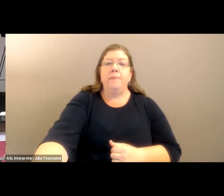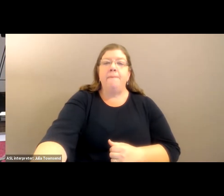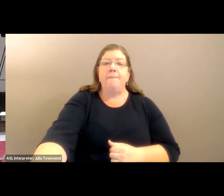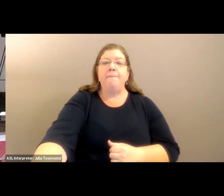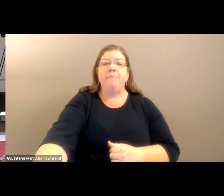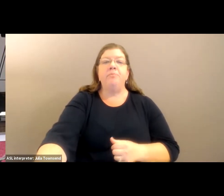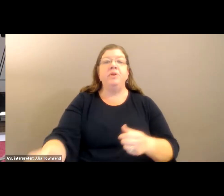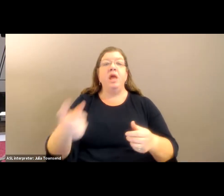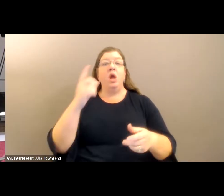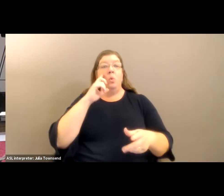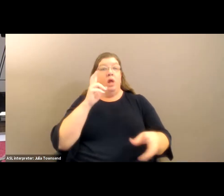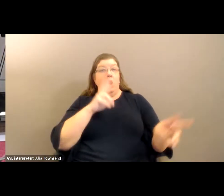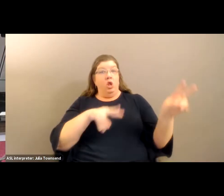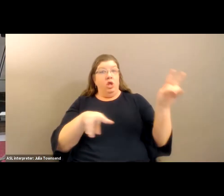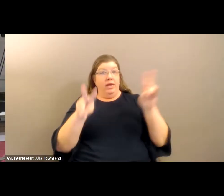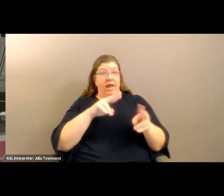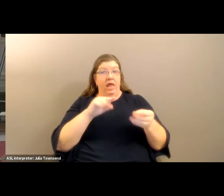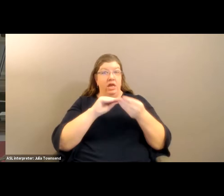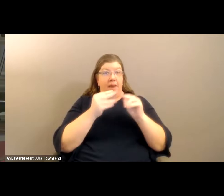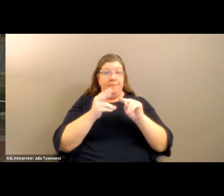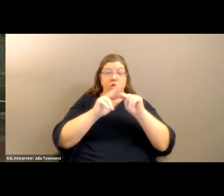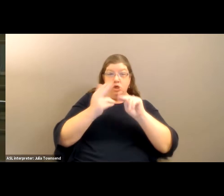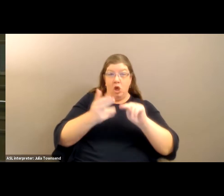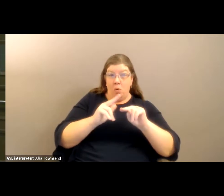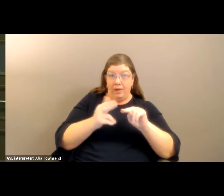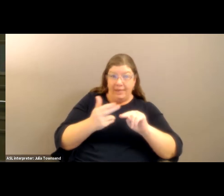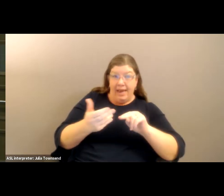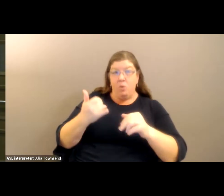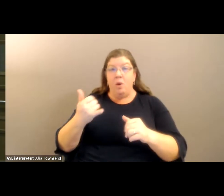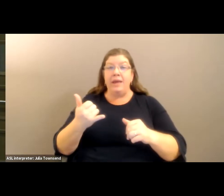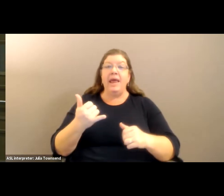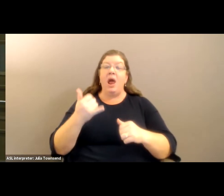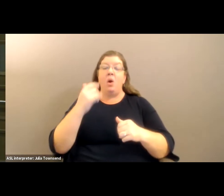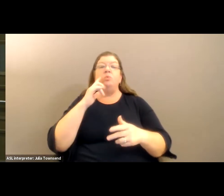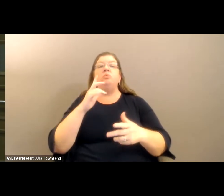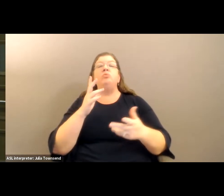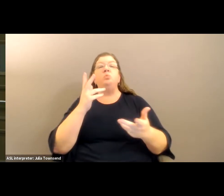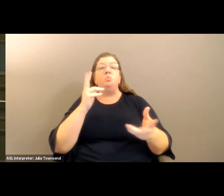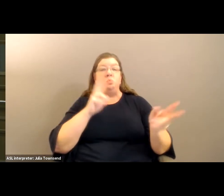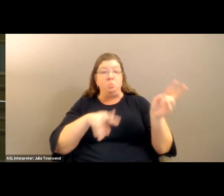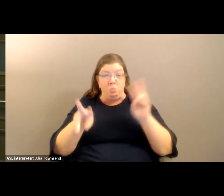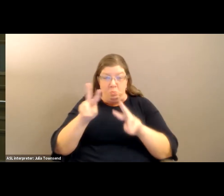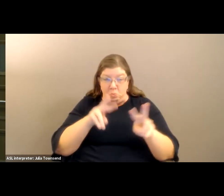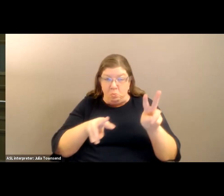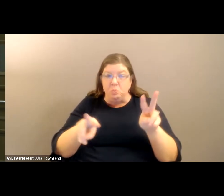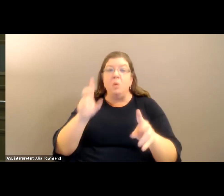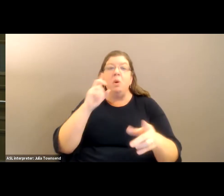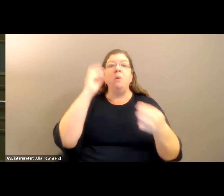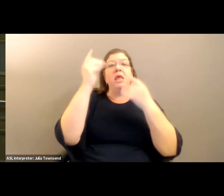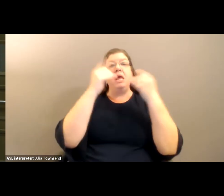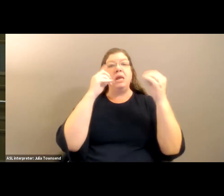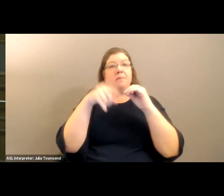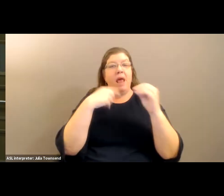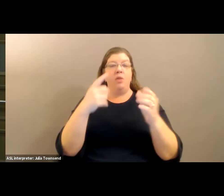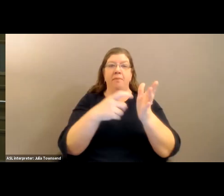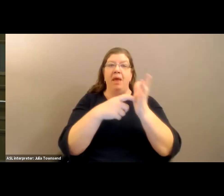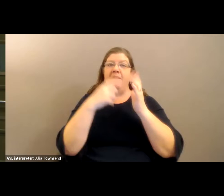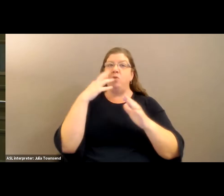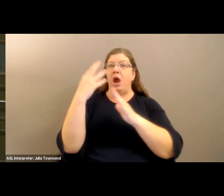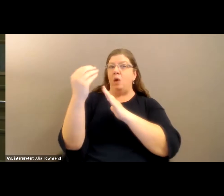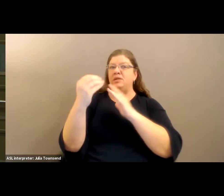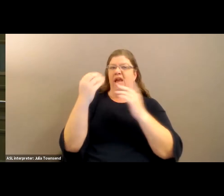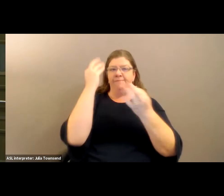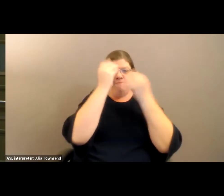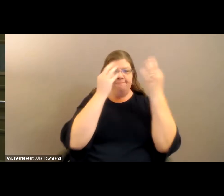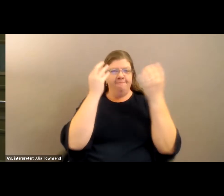actually looking at the cases going down, we're going to be thinking through the mask mandate for outside,